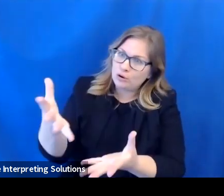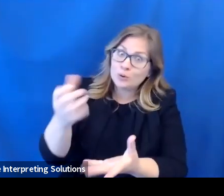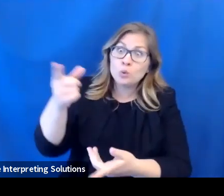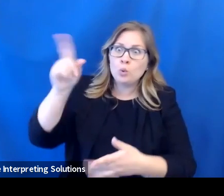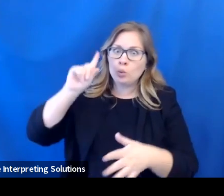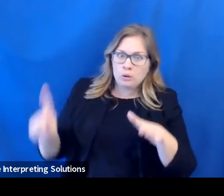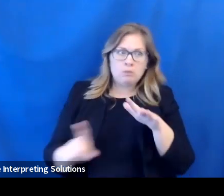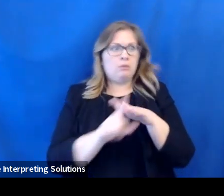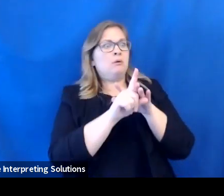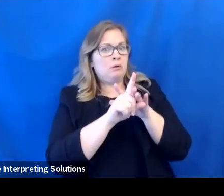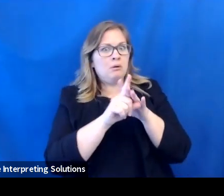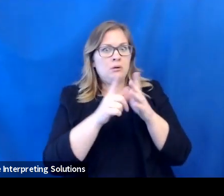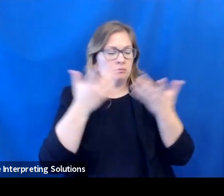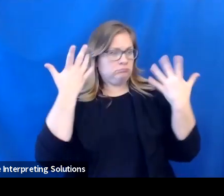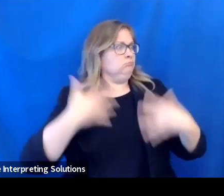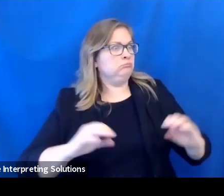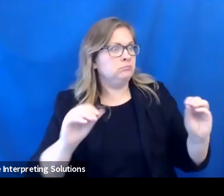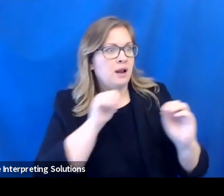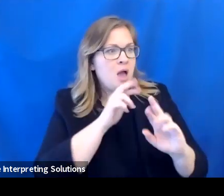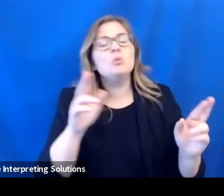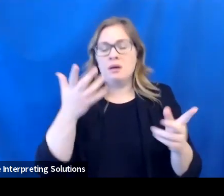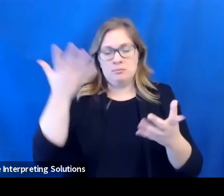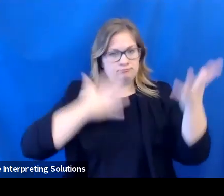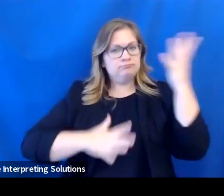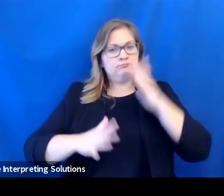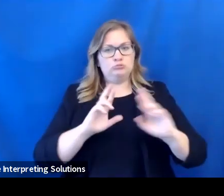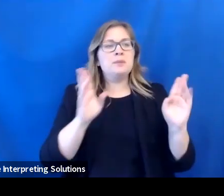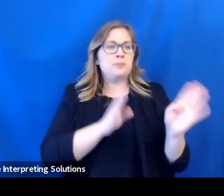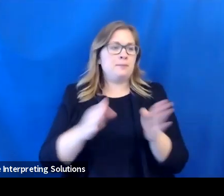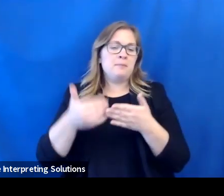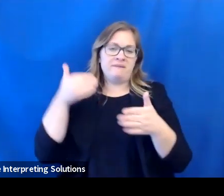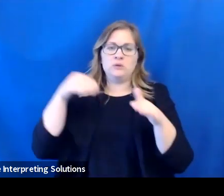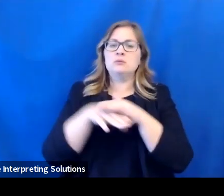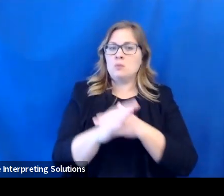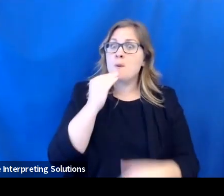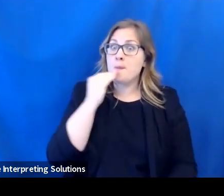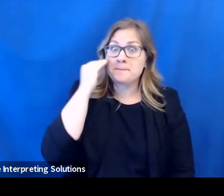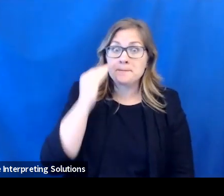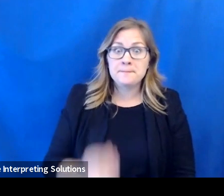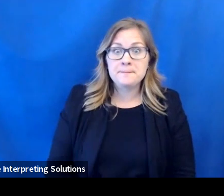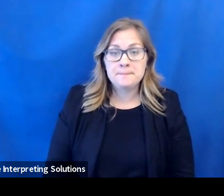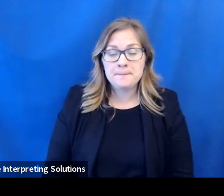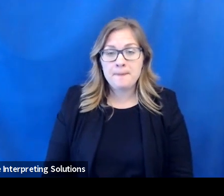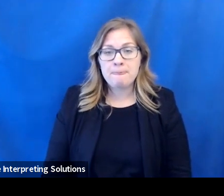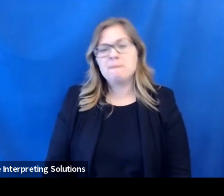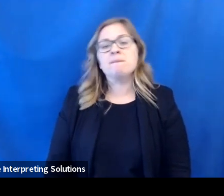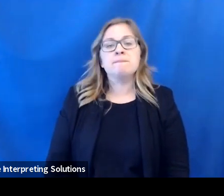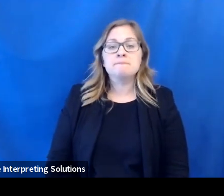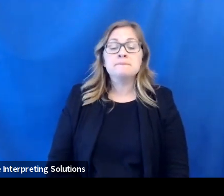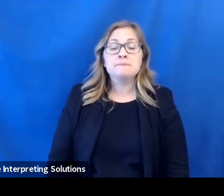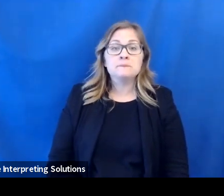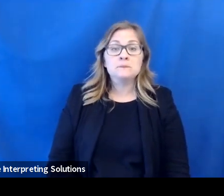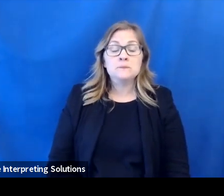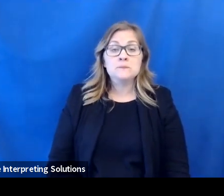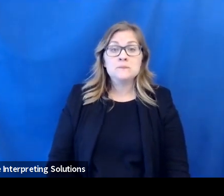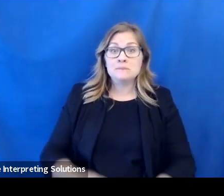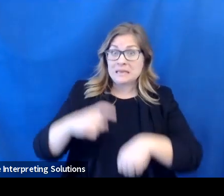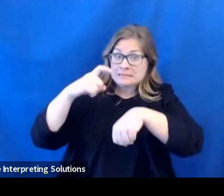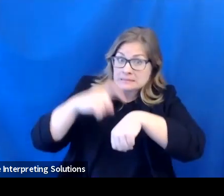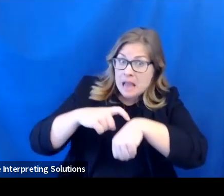a concern about that changing the response in any way in terms of timeliness or the like.